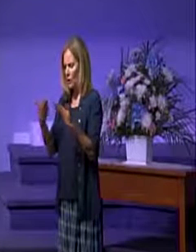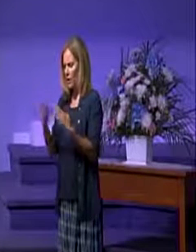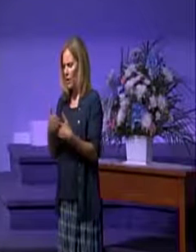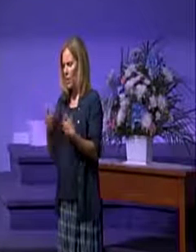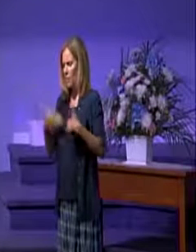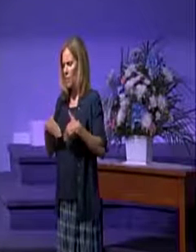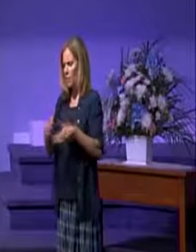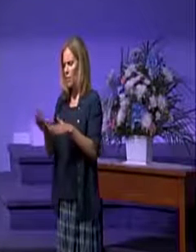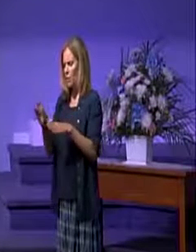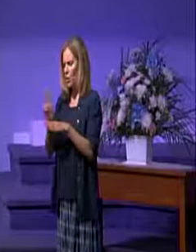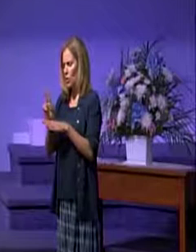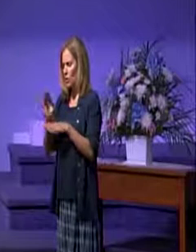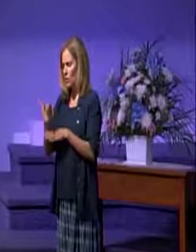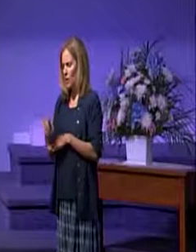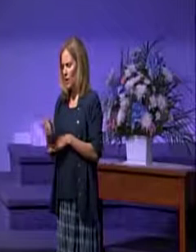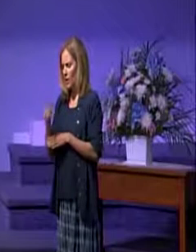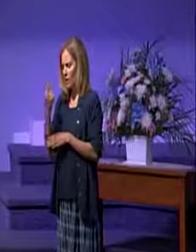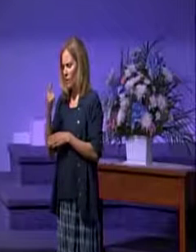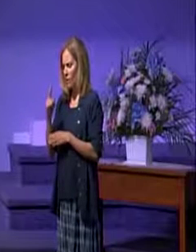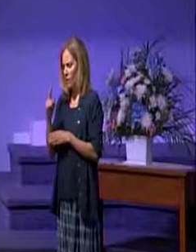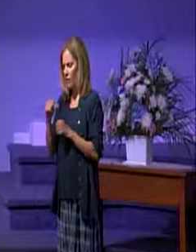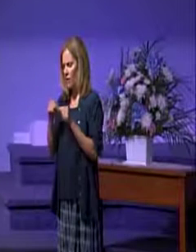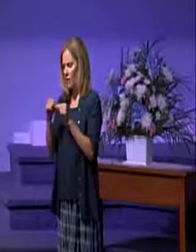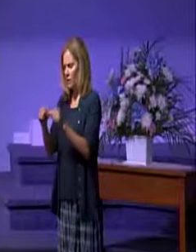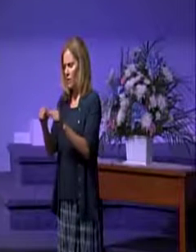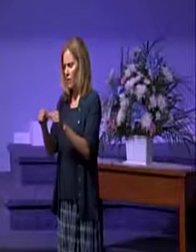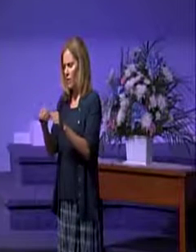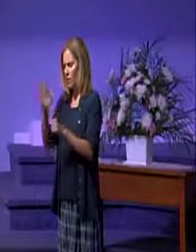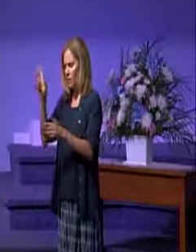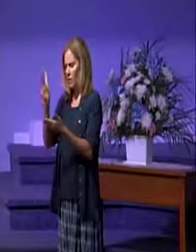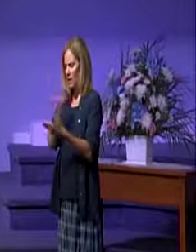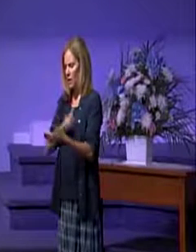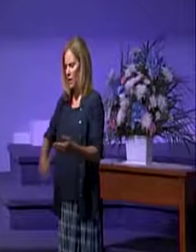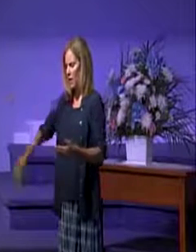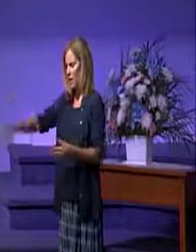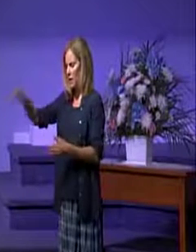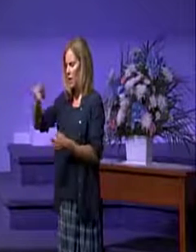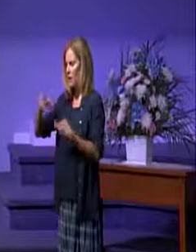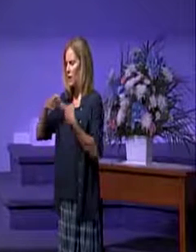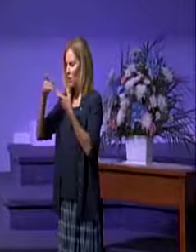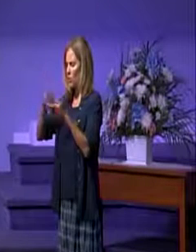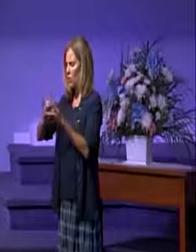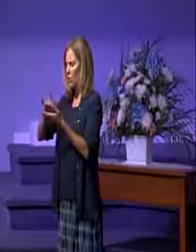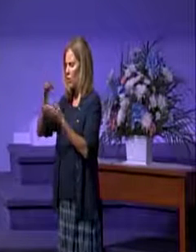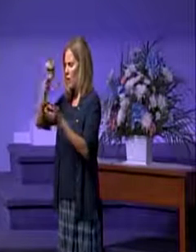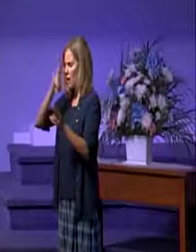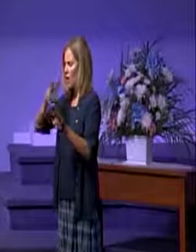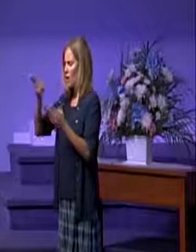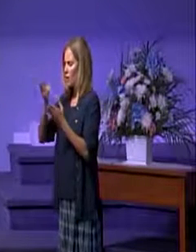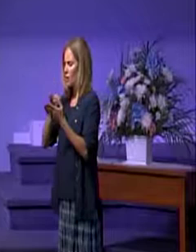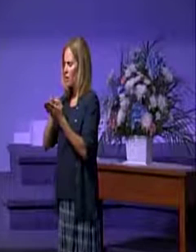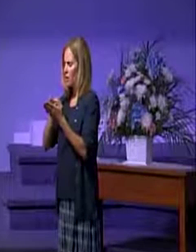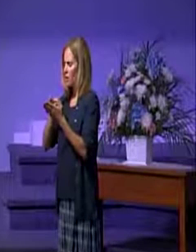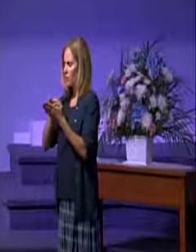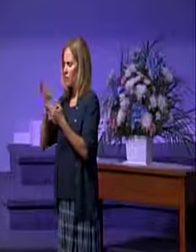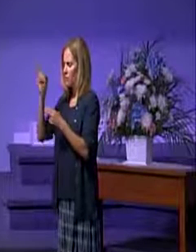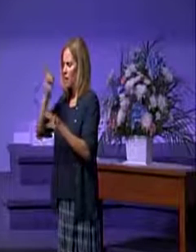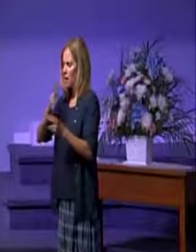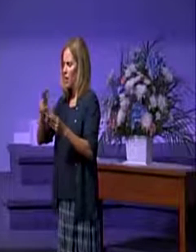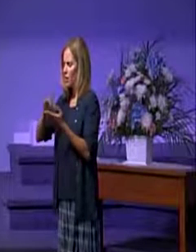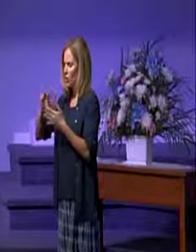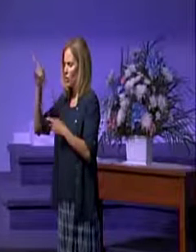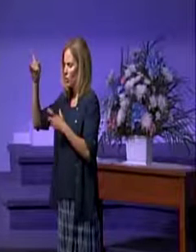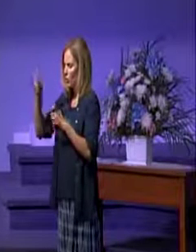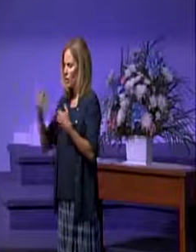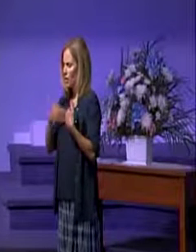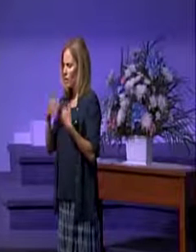we use it for the furtherance of your kingdom, to bring you all the honor and glory you so deserve. We love you,